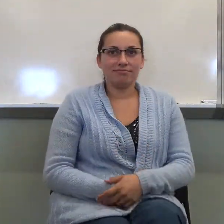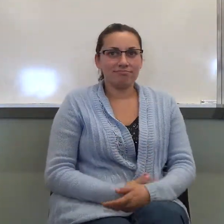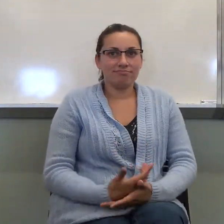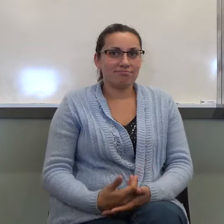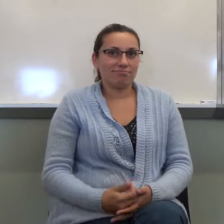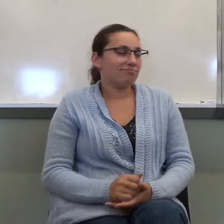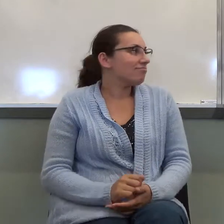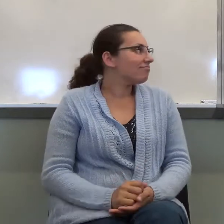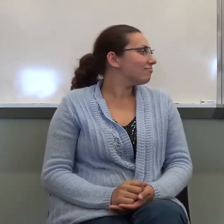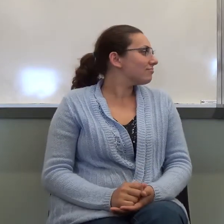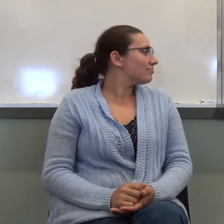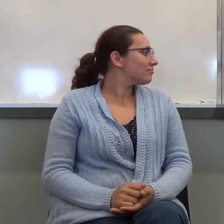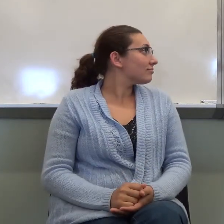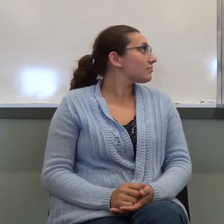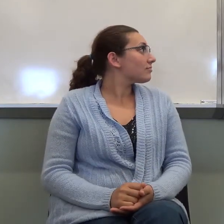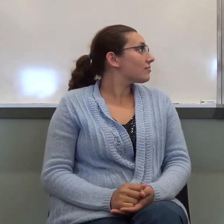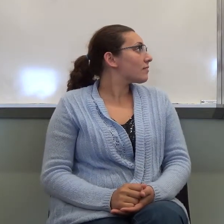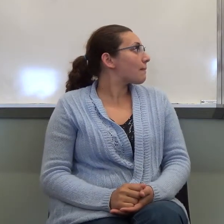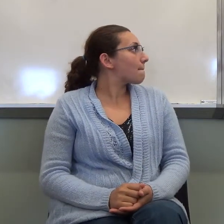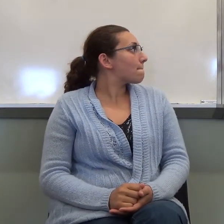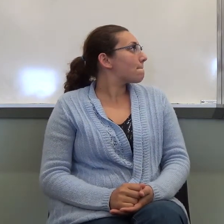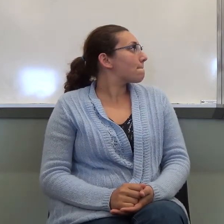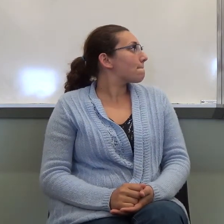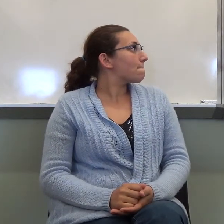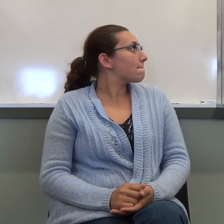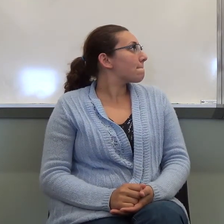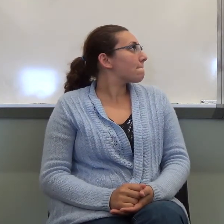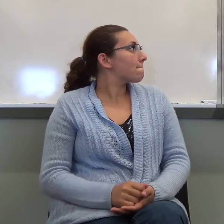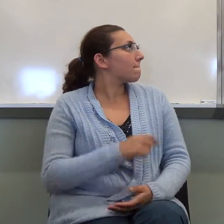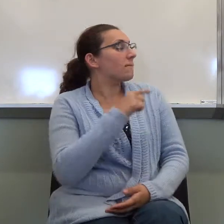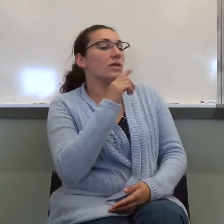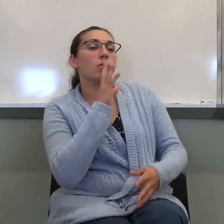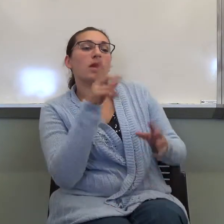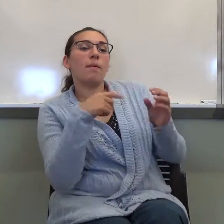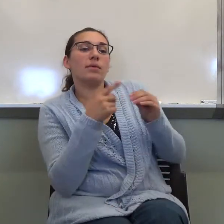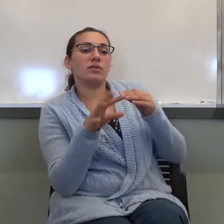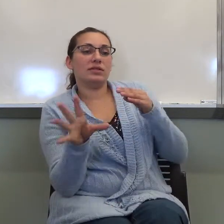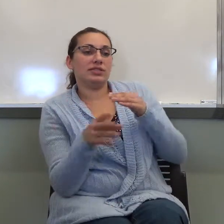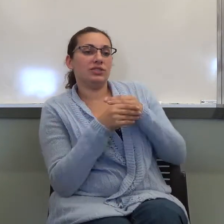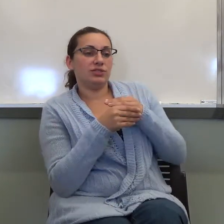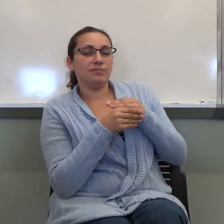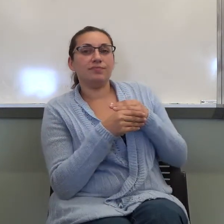I want to take this a little further now. We're going to talk about addition